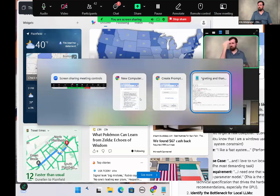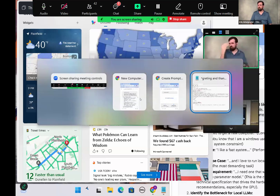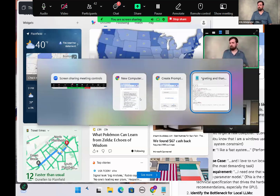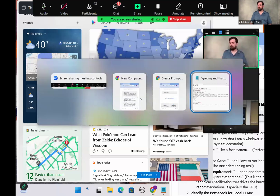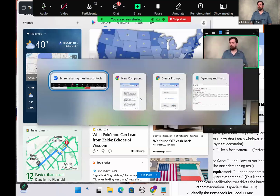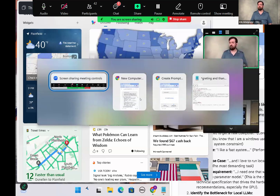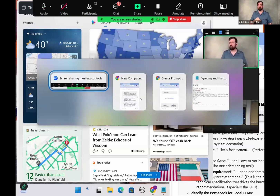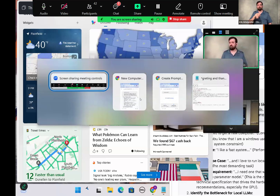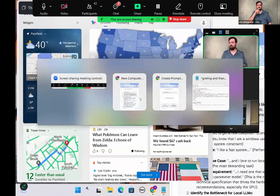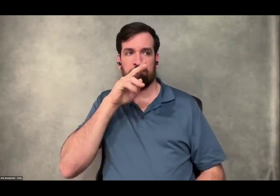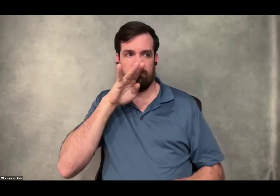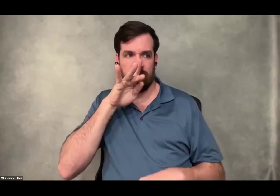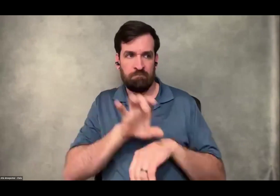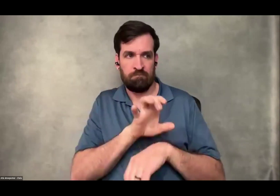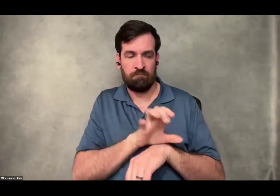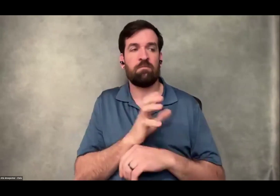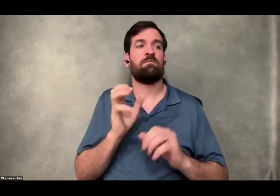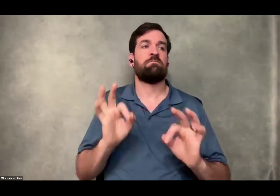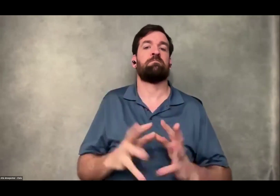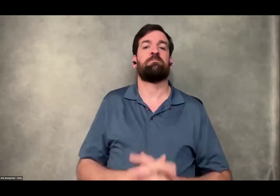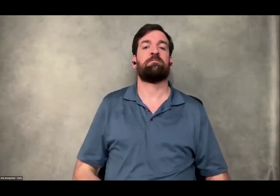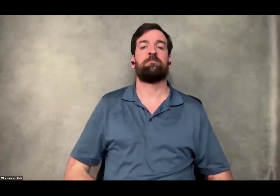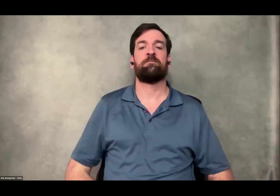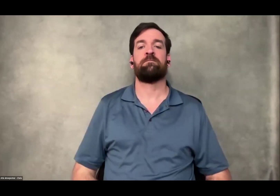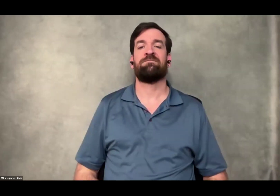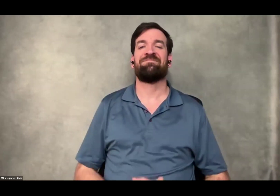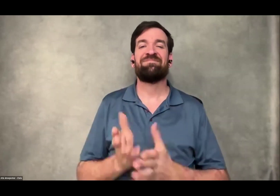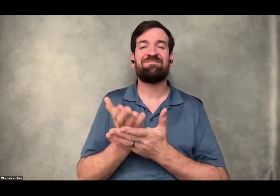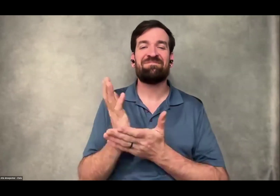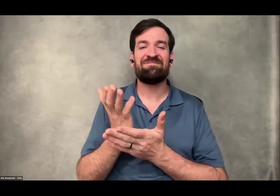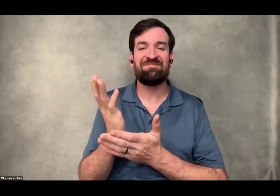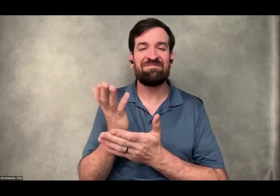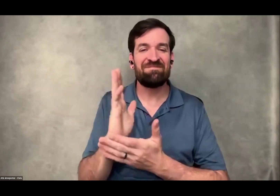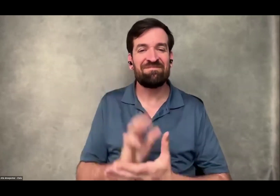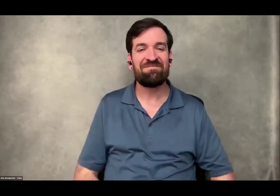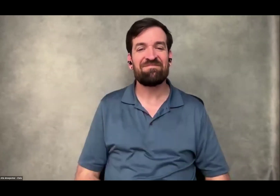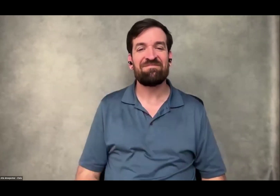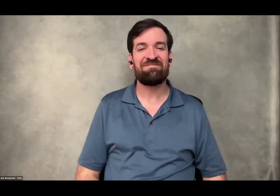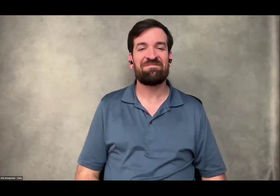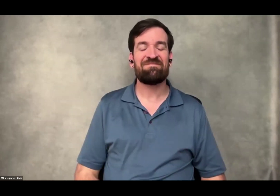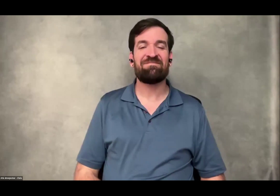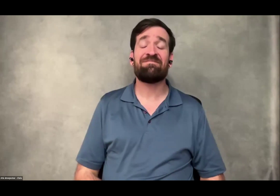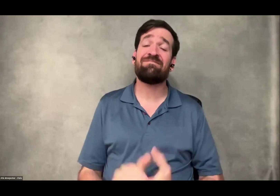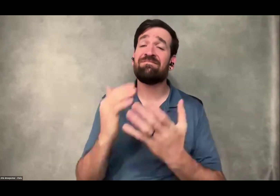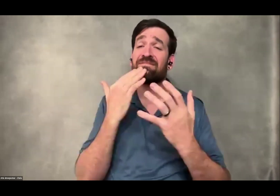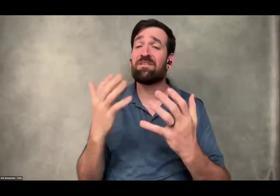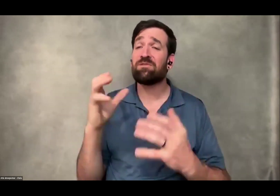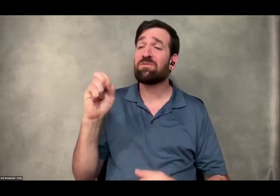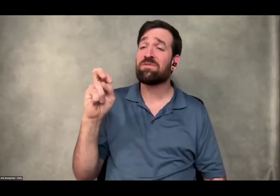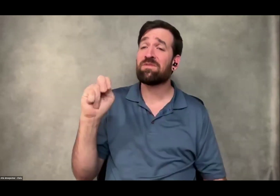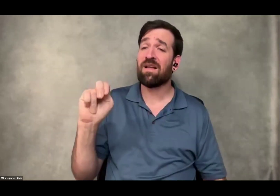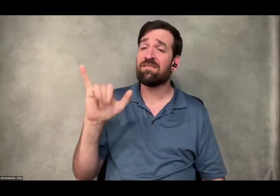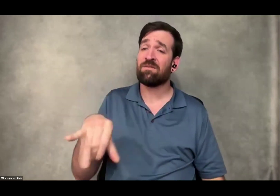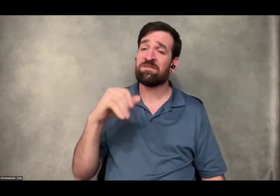Google start reading and fact screen sharing meeting control S. All right. All right. Thank you, son. That was